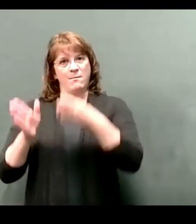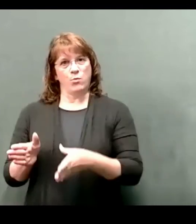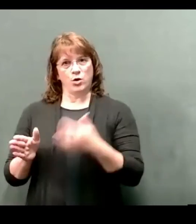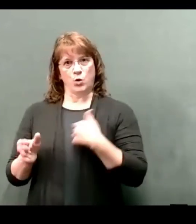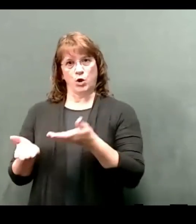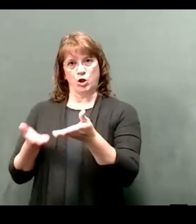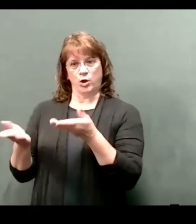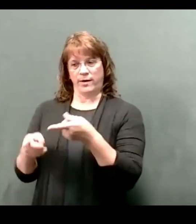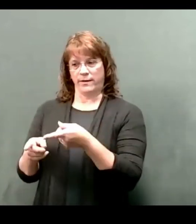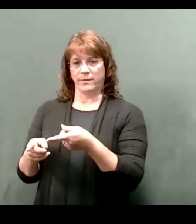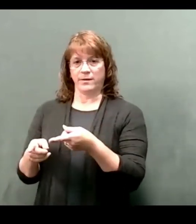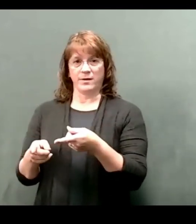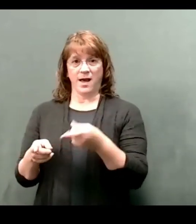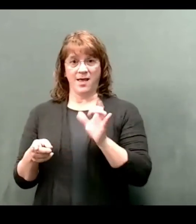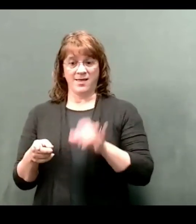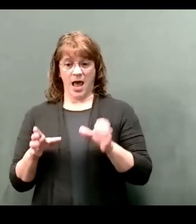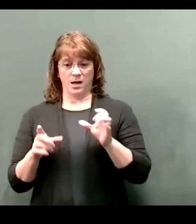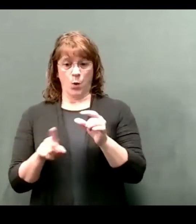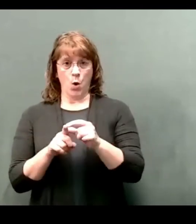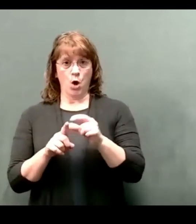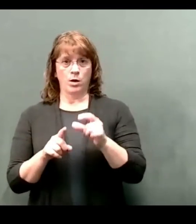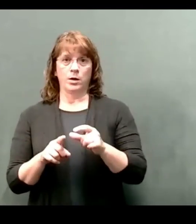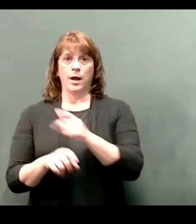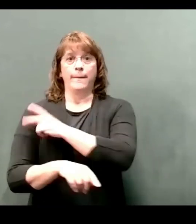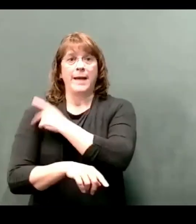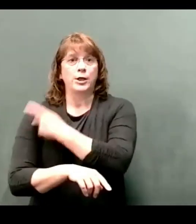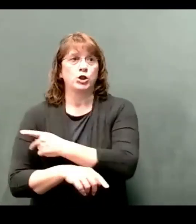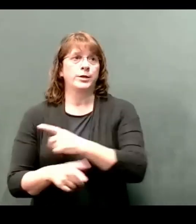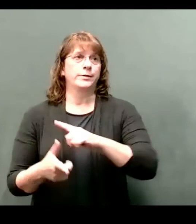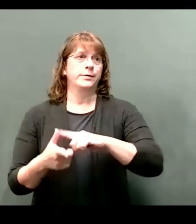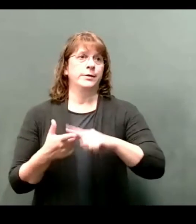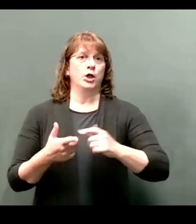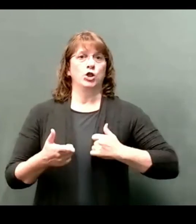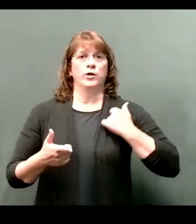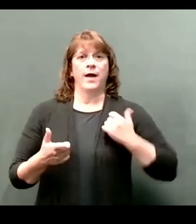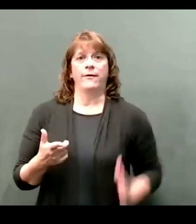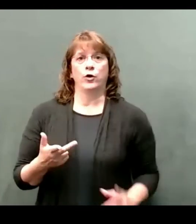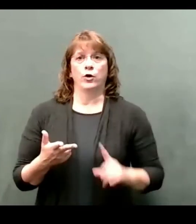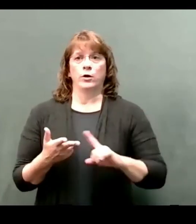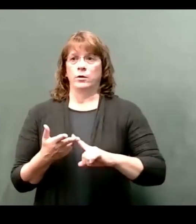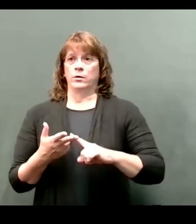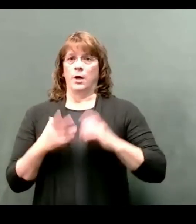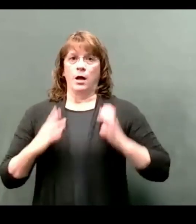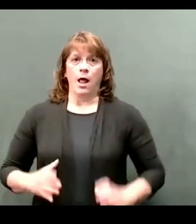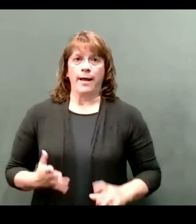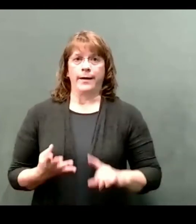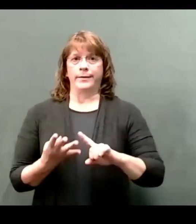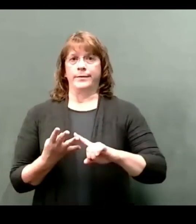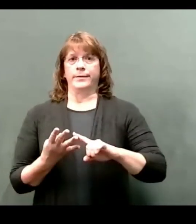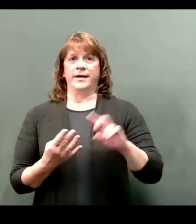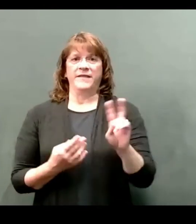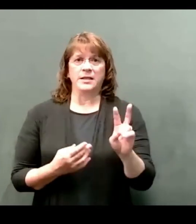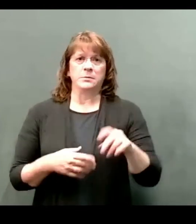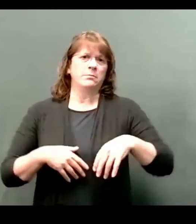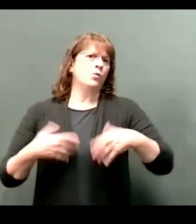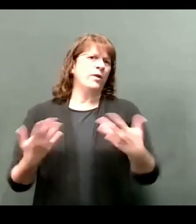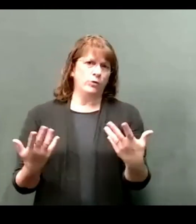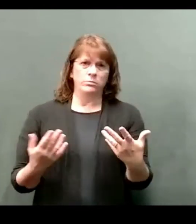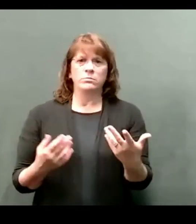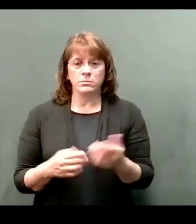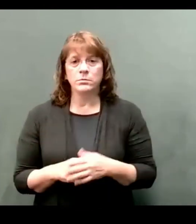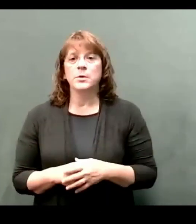served, but that could be your patient, your client, the survivor, victim, customer, whatever it looks like or sounds like to you in your line of